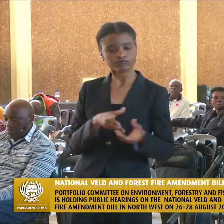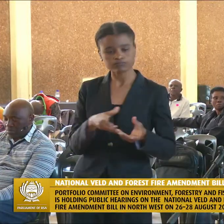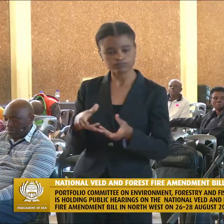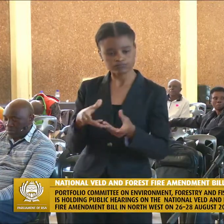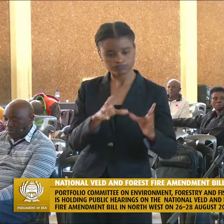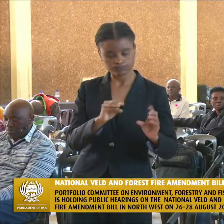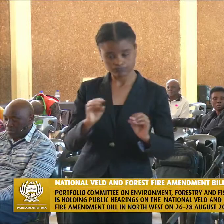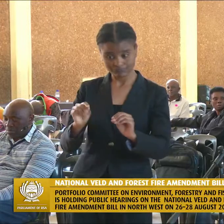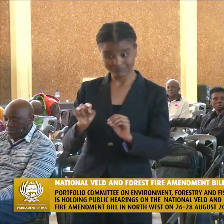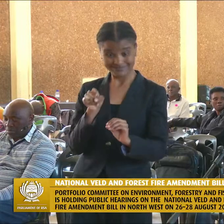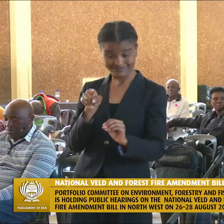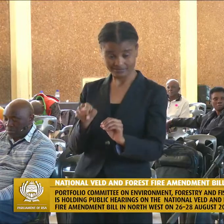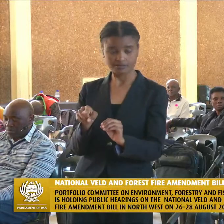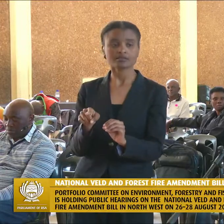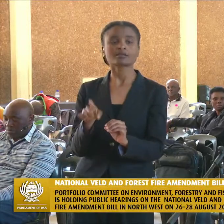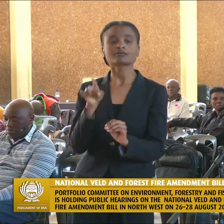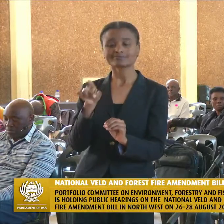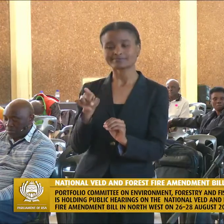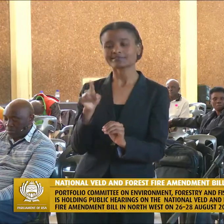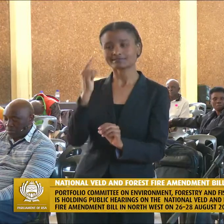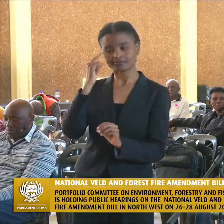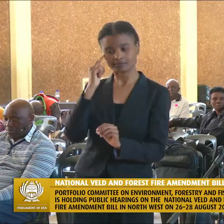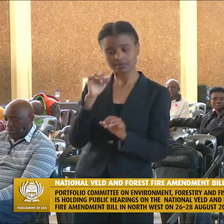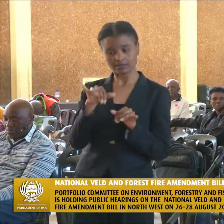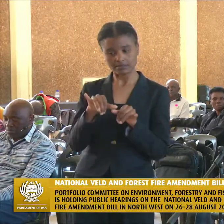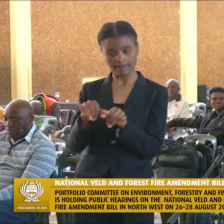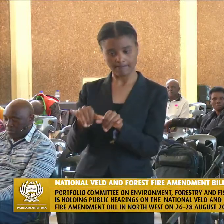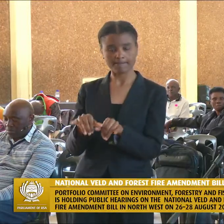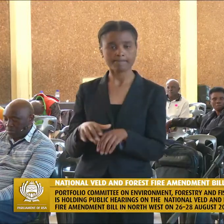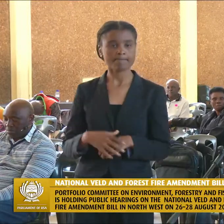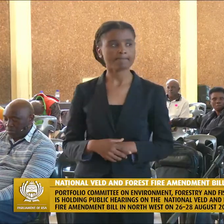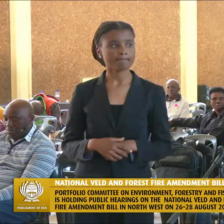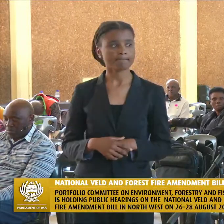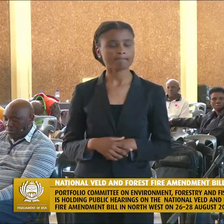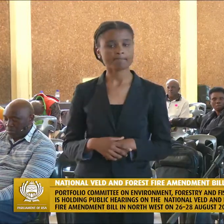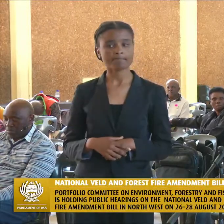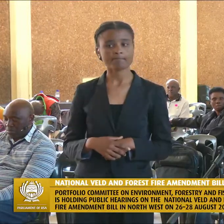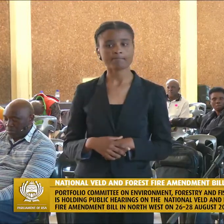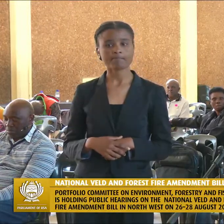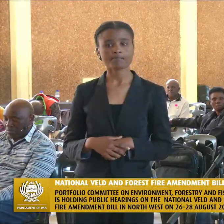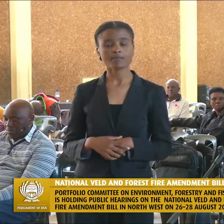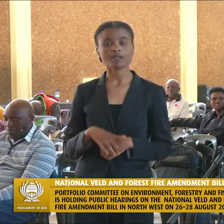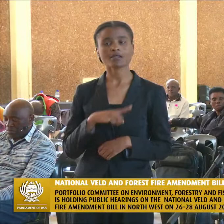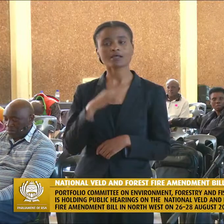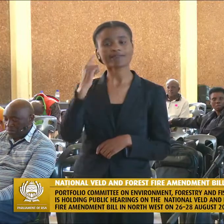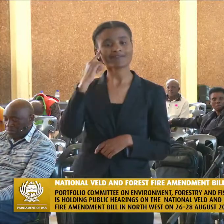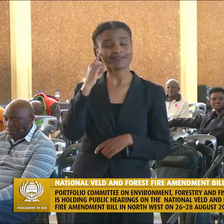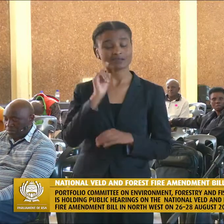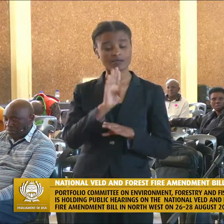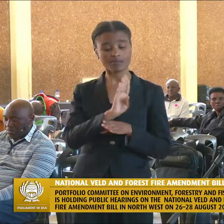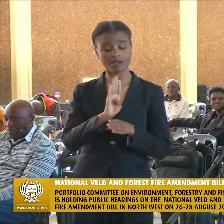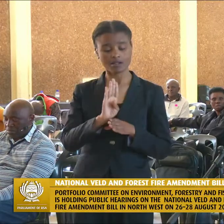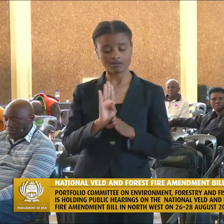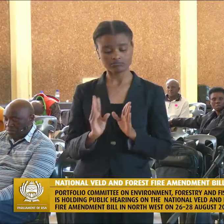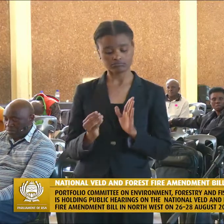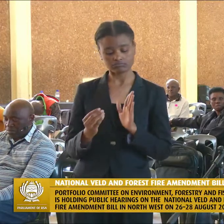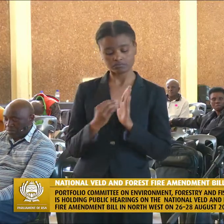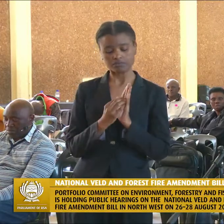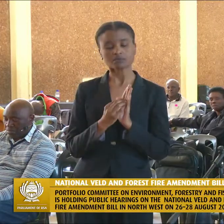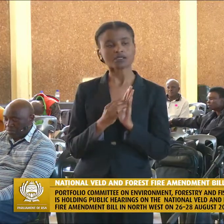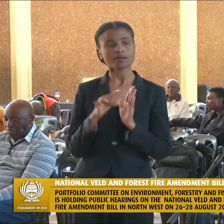i suggest there should be a close that cover those people who are risking their life without any